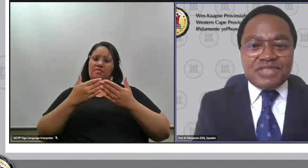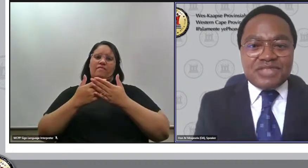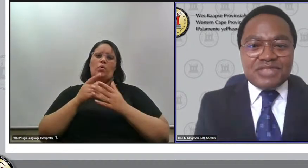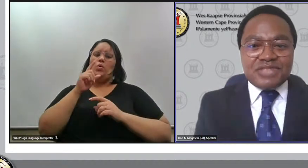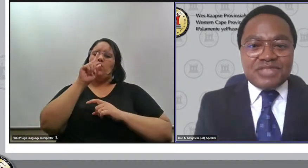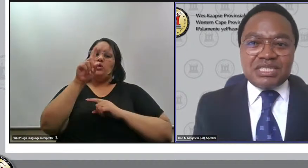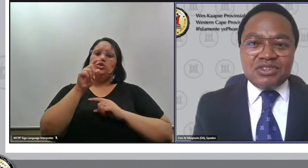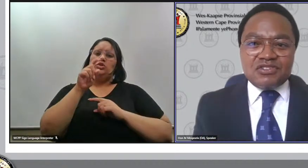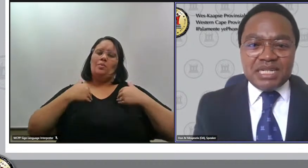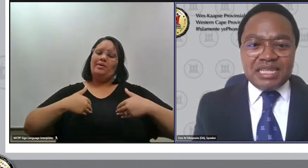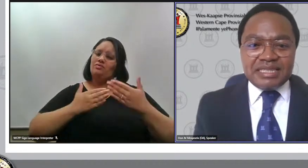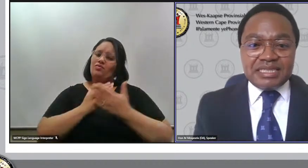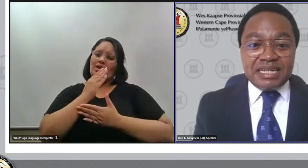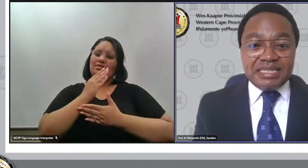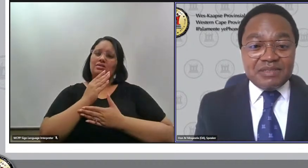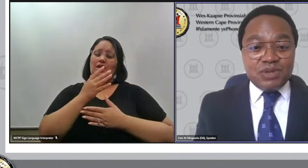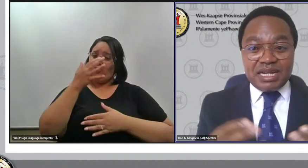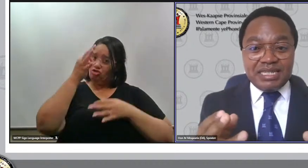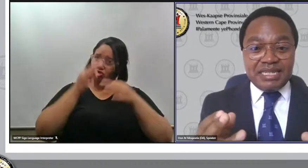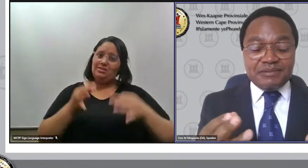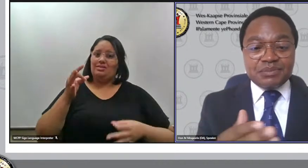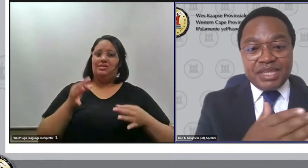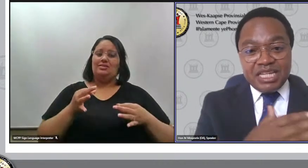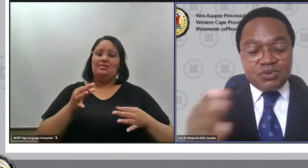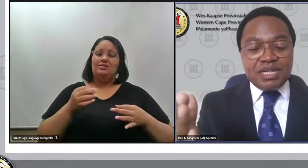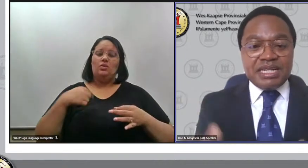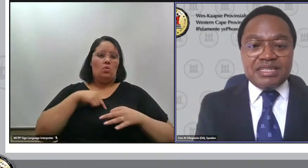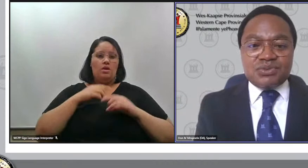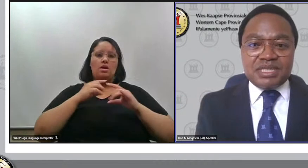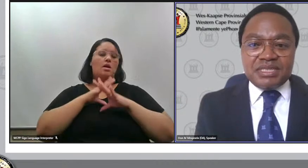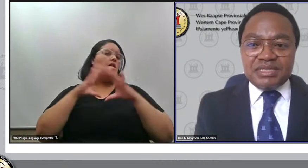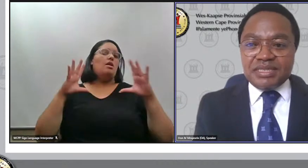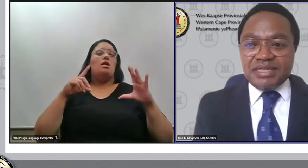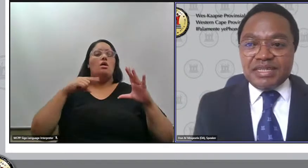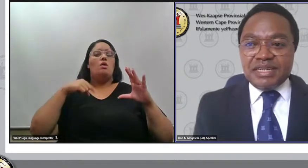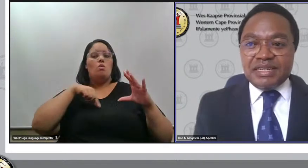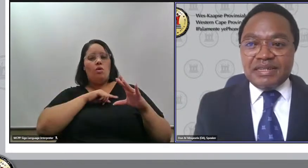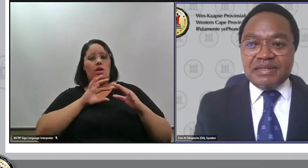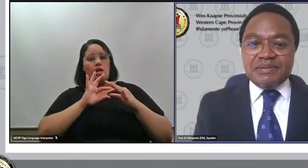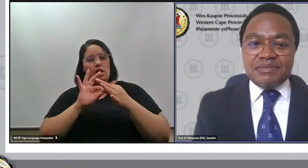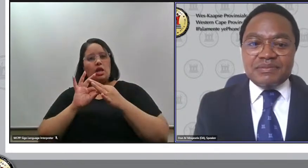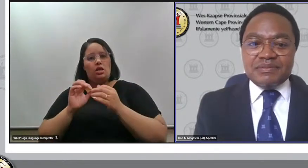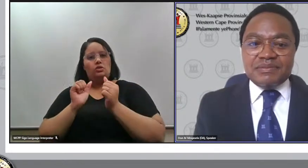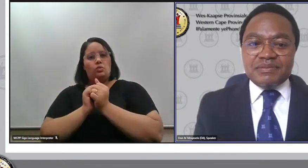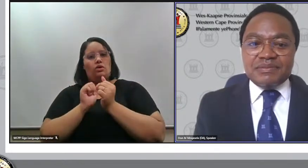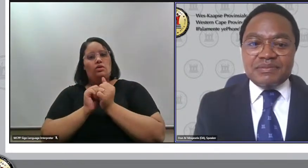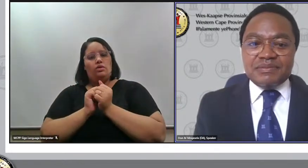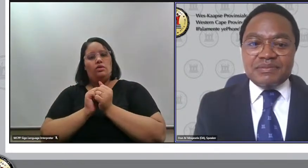justice and the question of multilateralism. We're clear as we engage with the